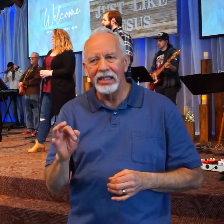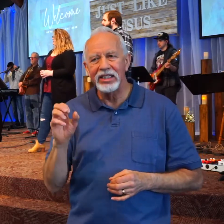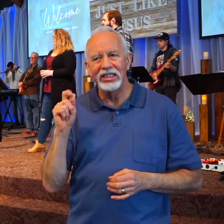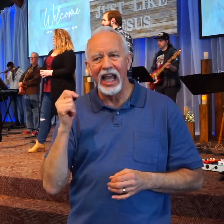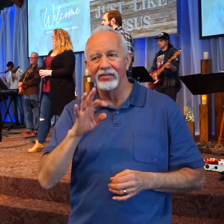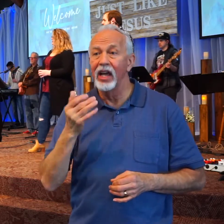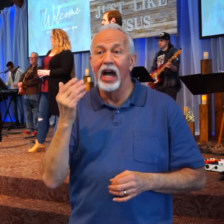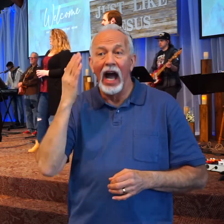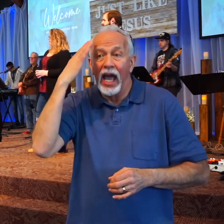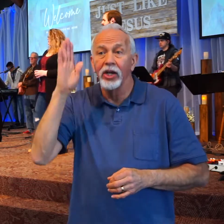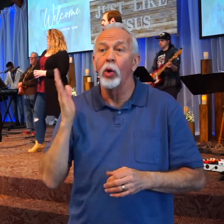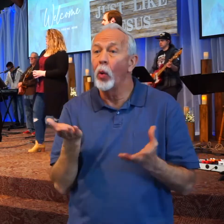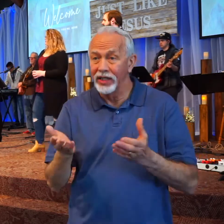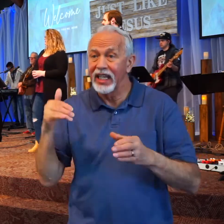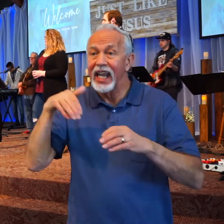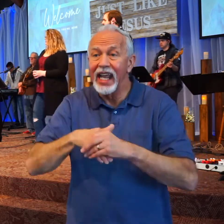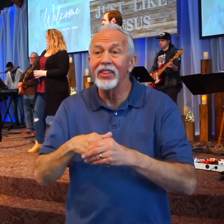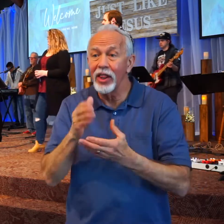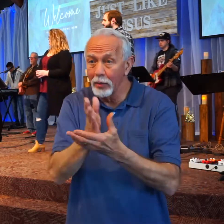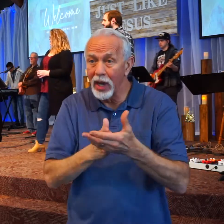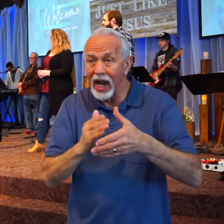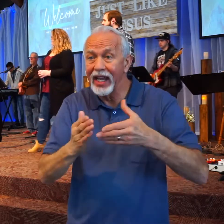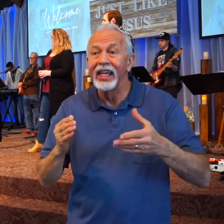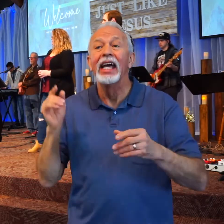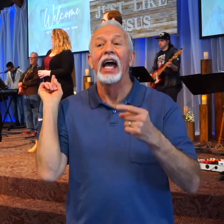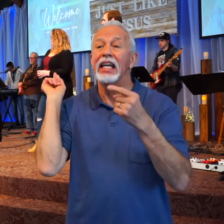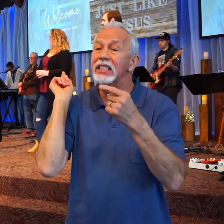know what was in the pie until it's all over me.